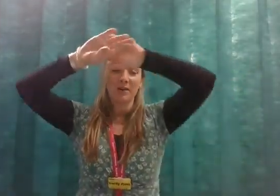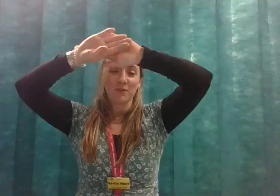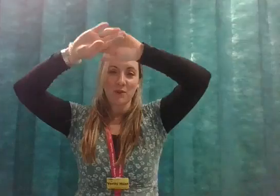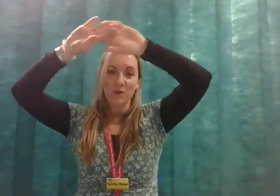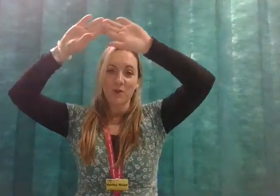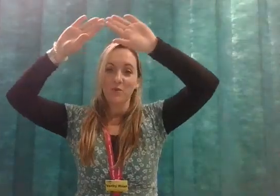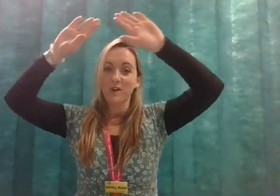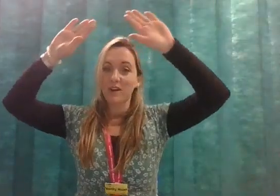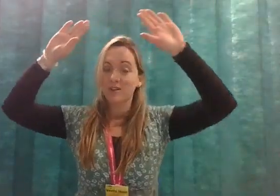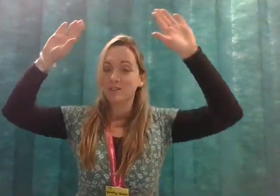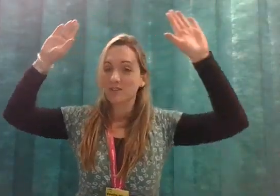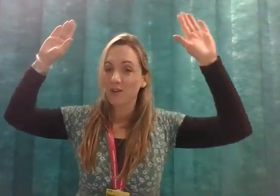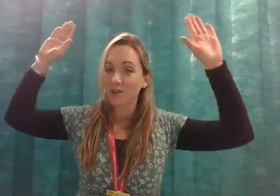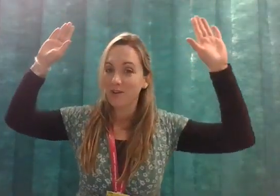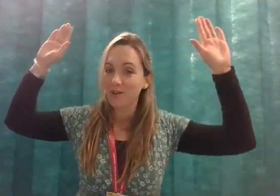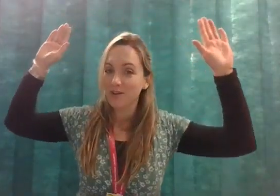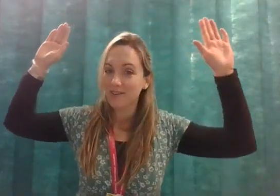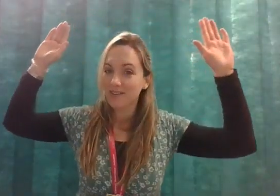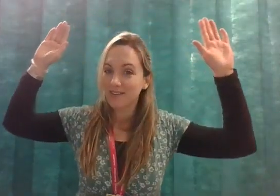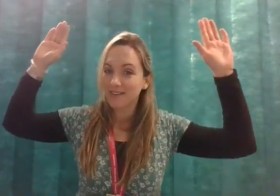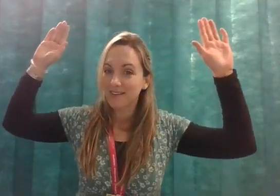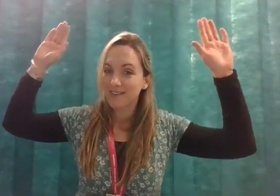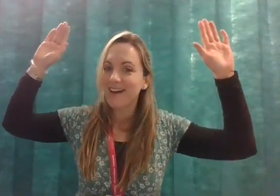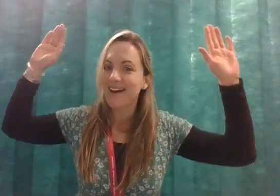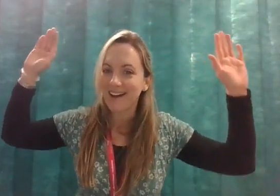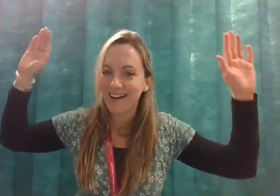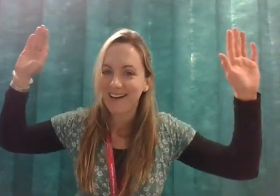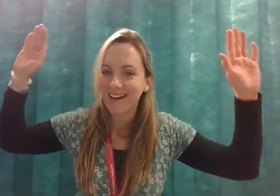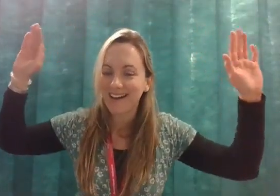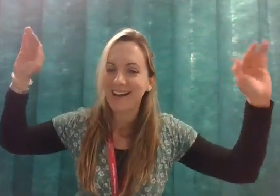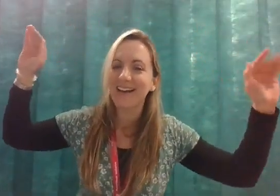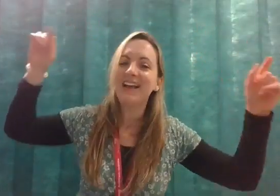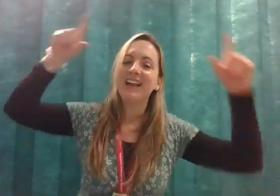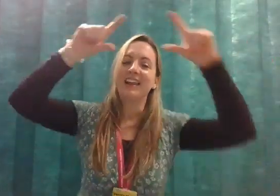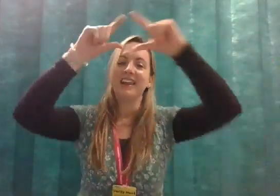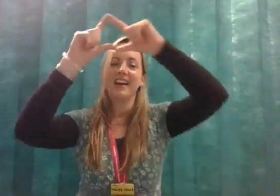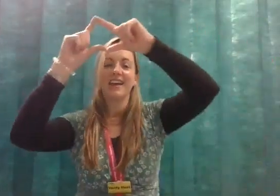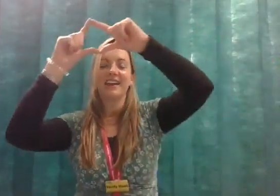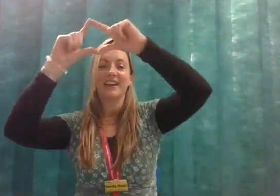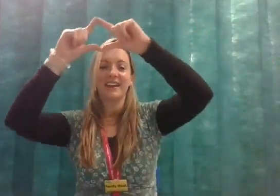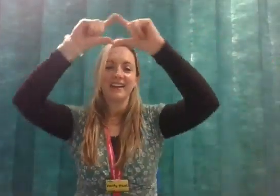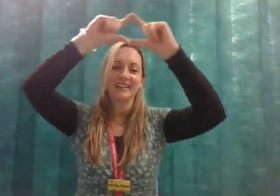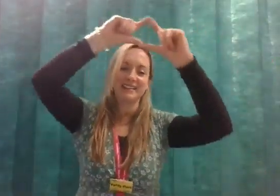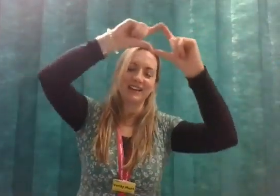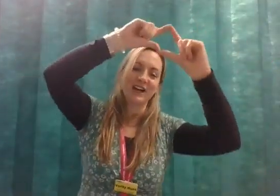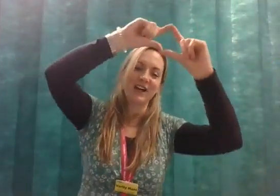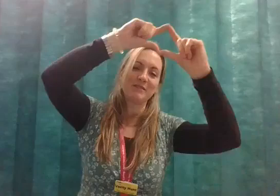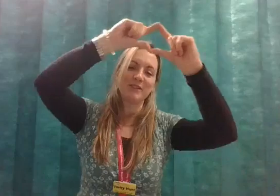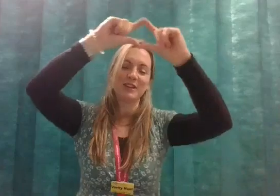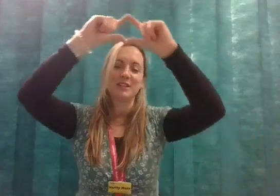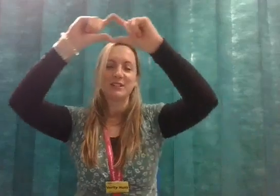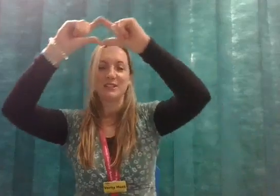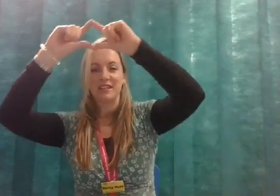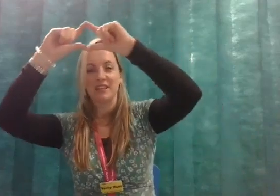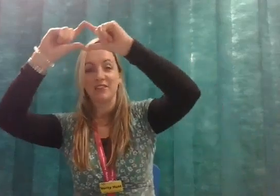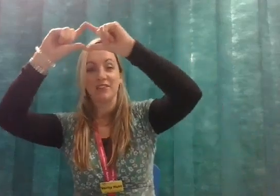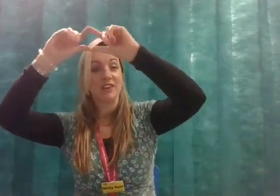above the world so high, like a diamond in